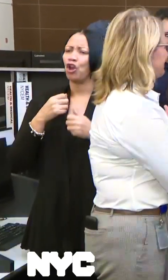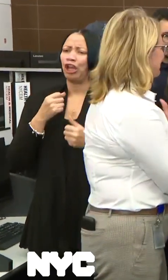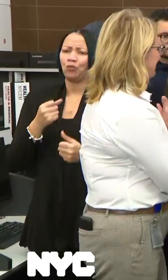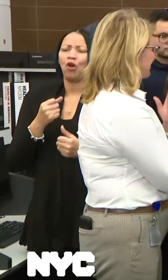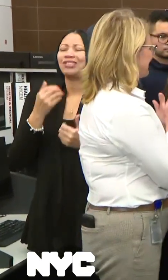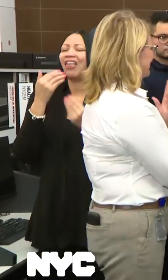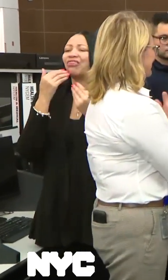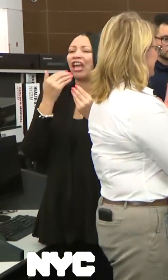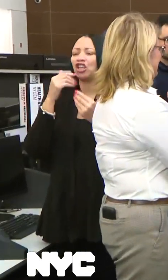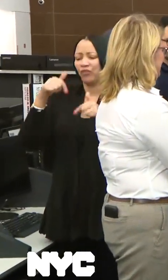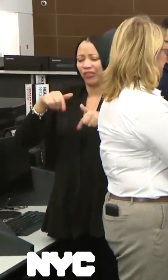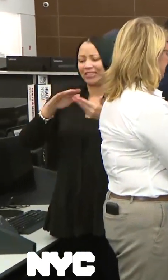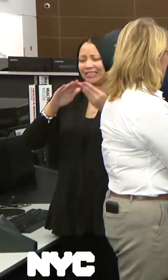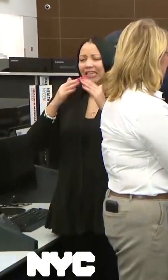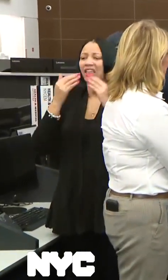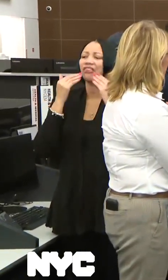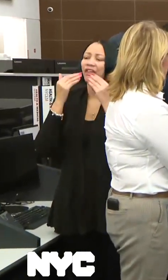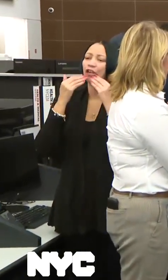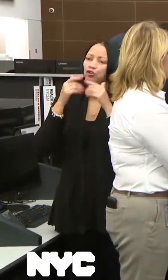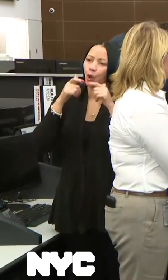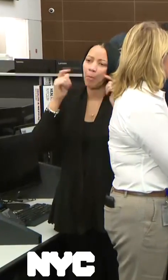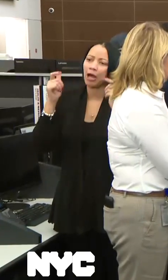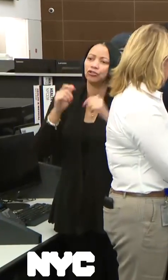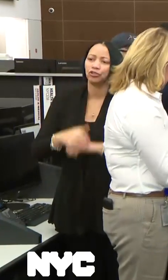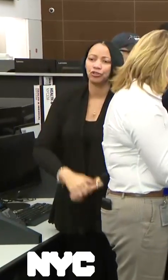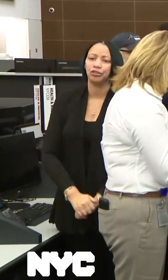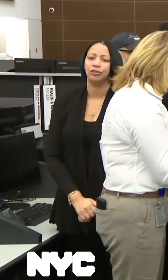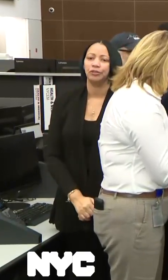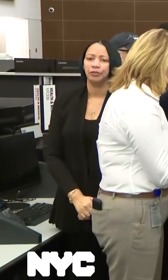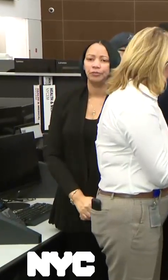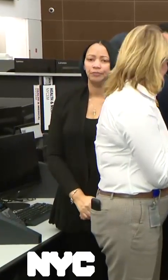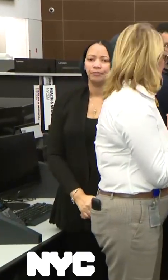you. Thank you so much.